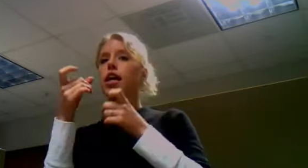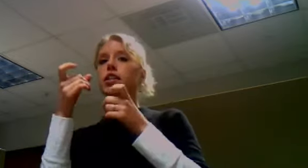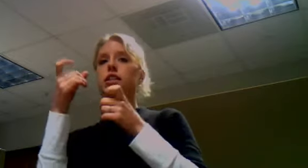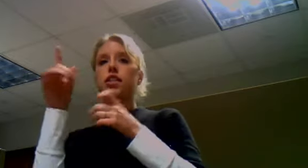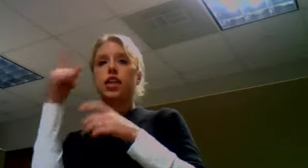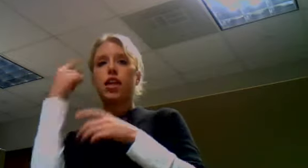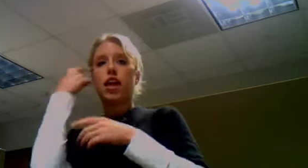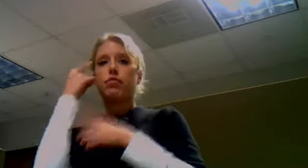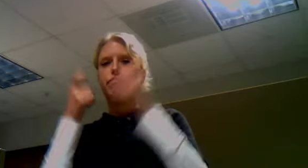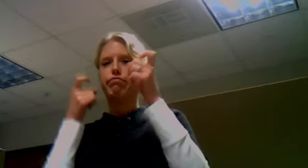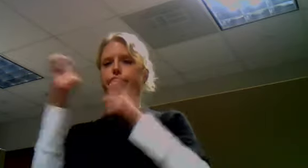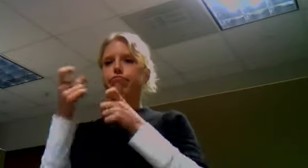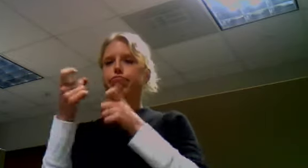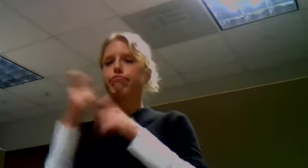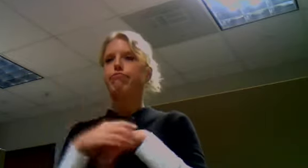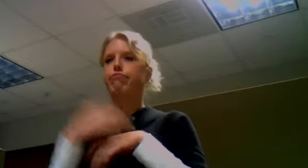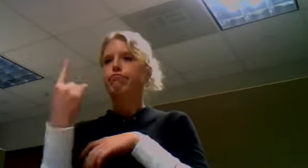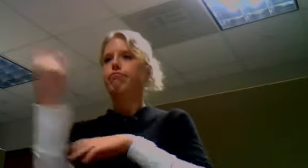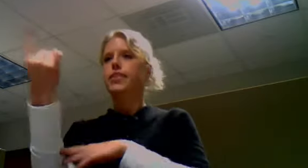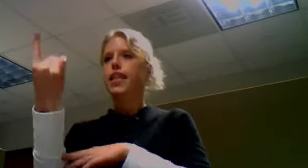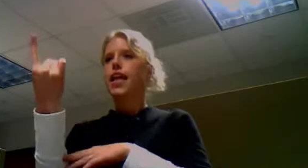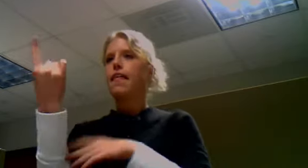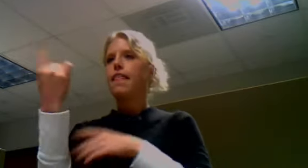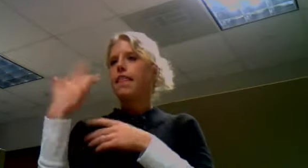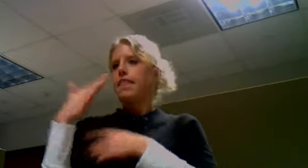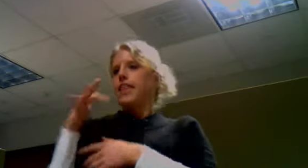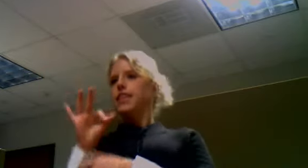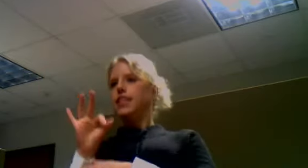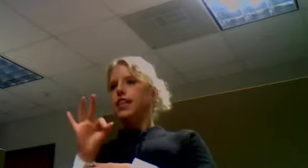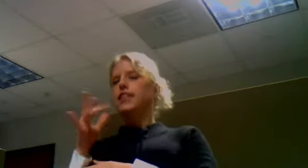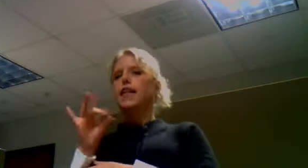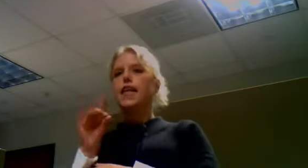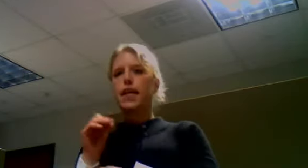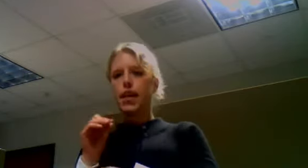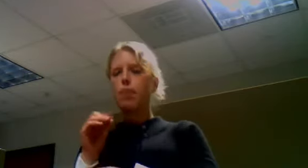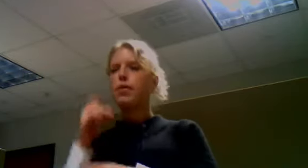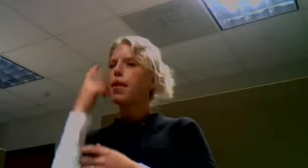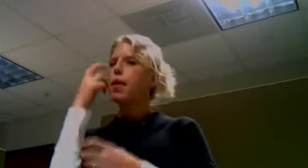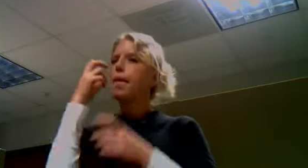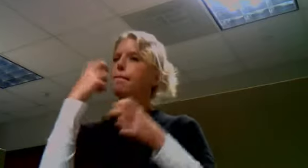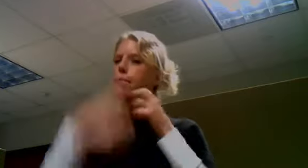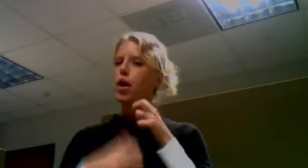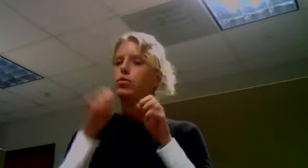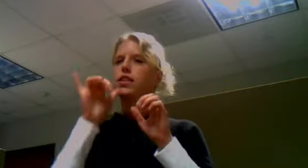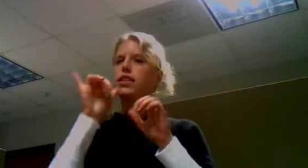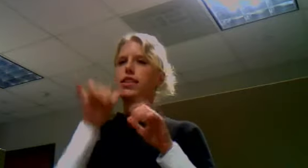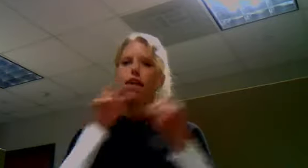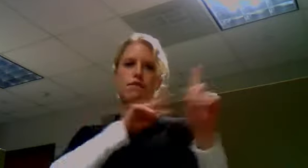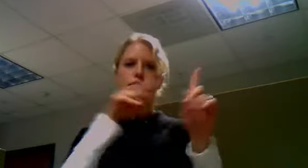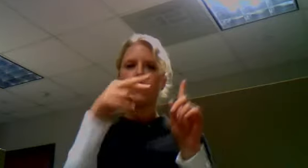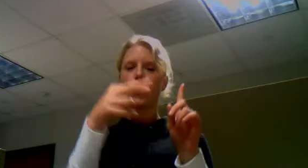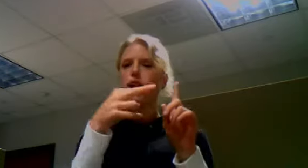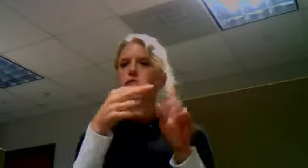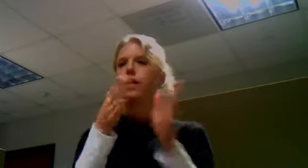and 70s and 1980s. The problem with that view is like asking all the winners of